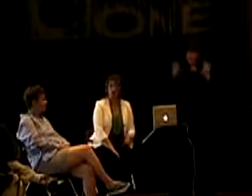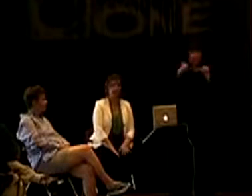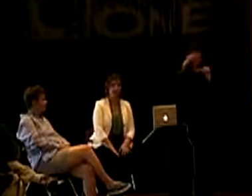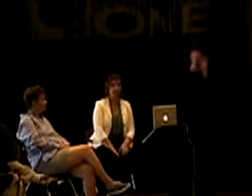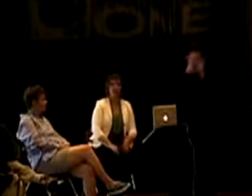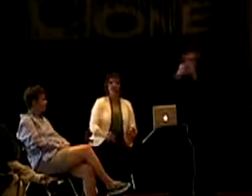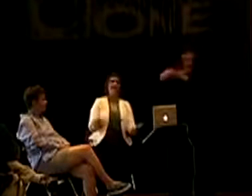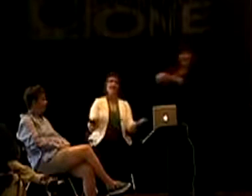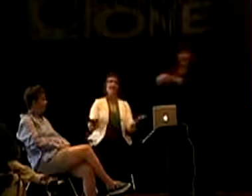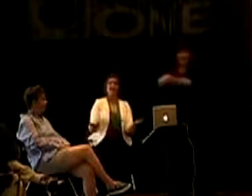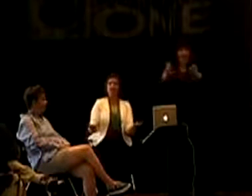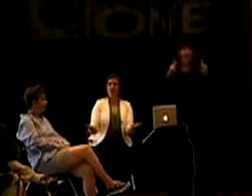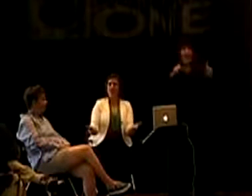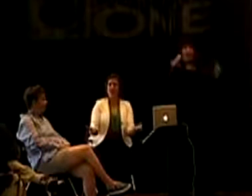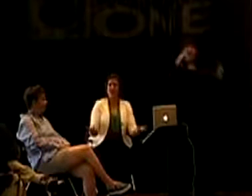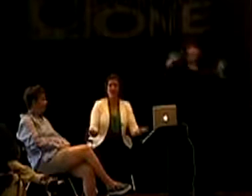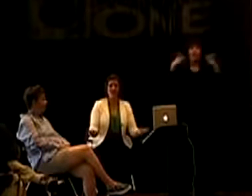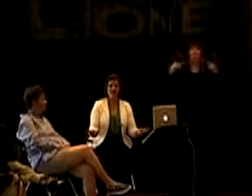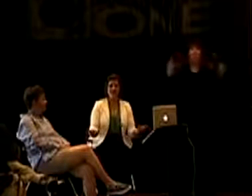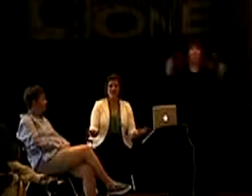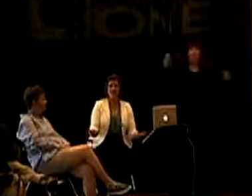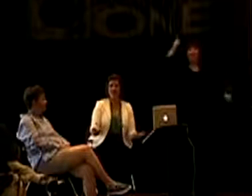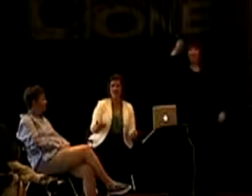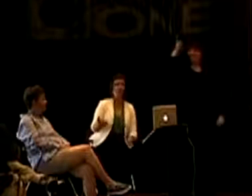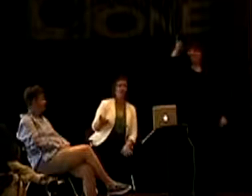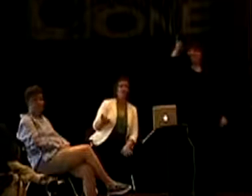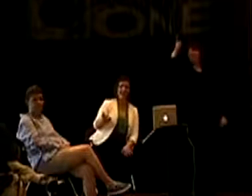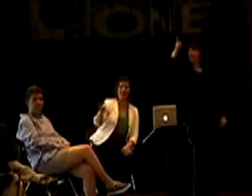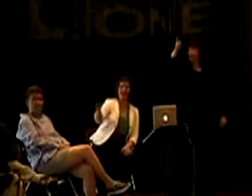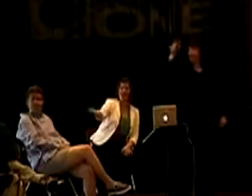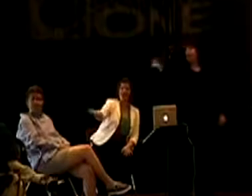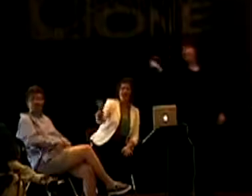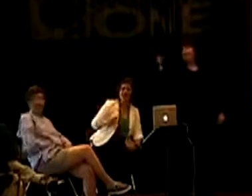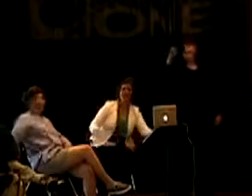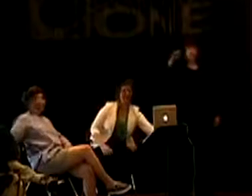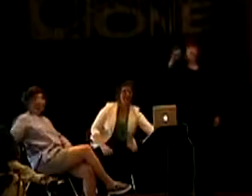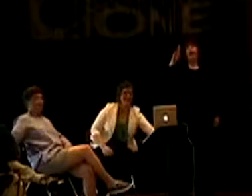work. So, who wants to be brave? Anybody have a question they want to start with? Sabrina?